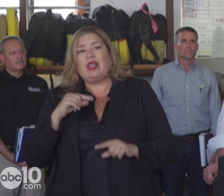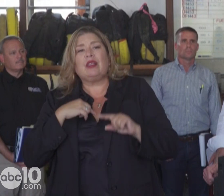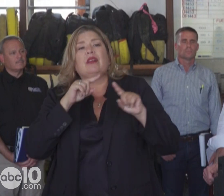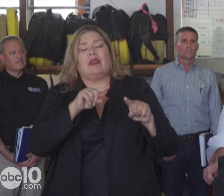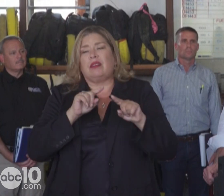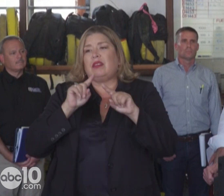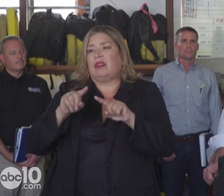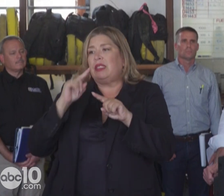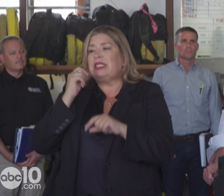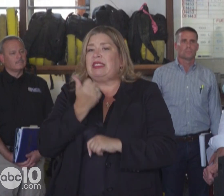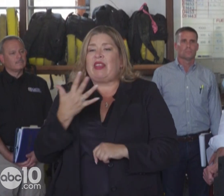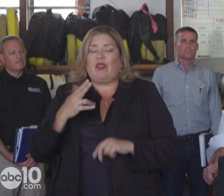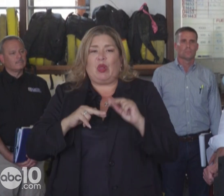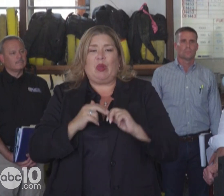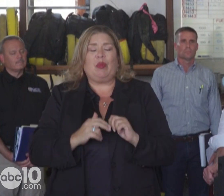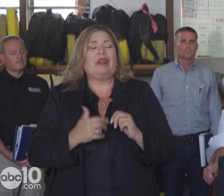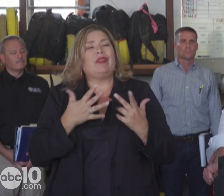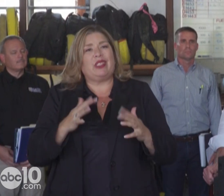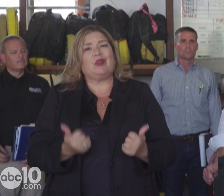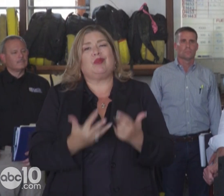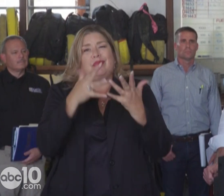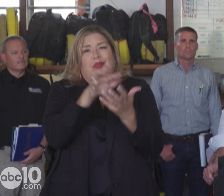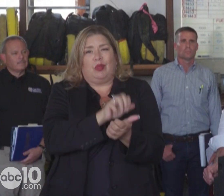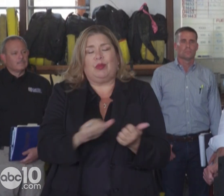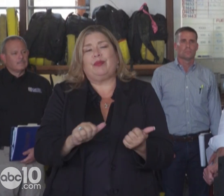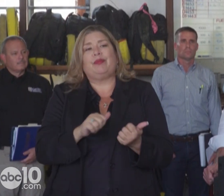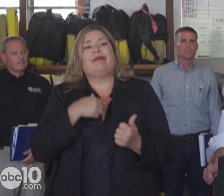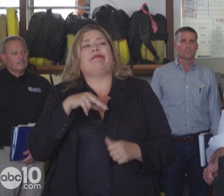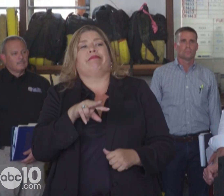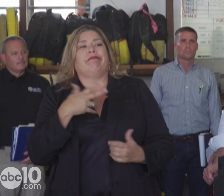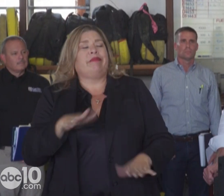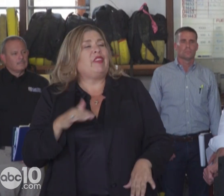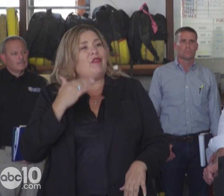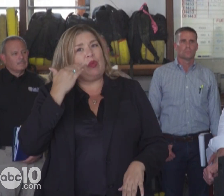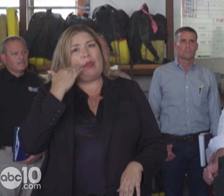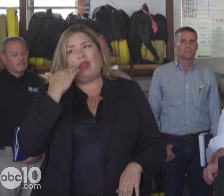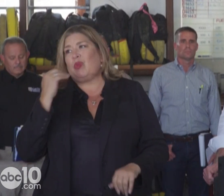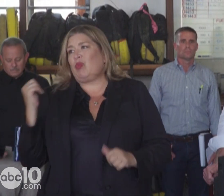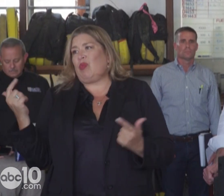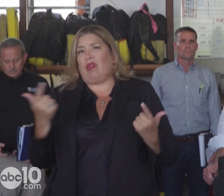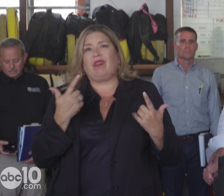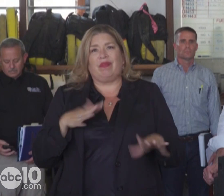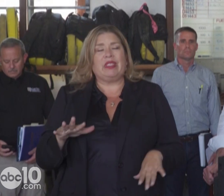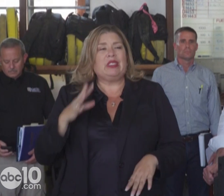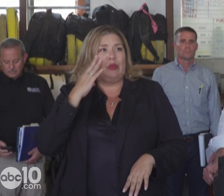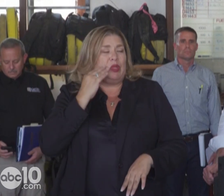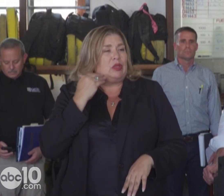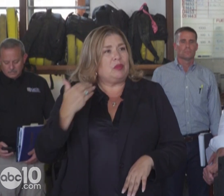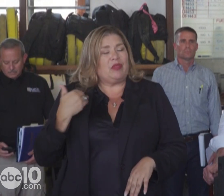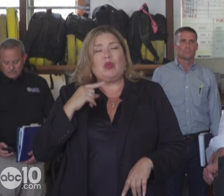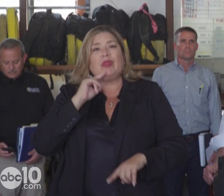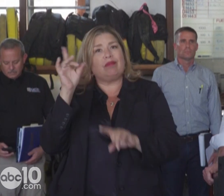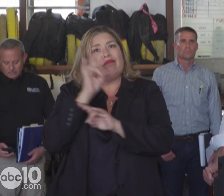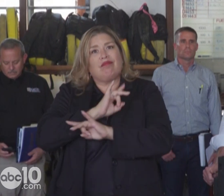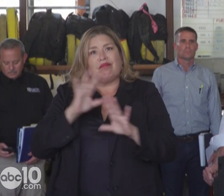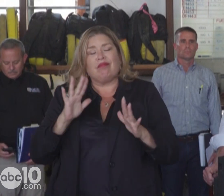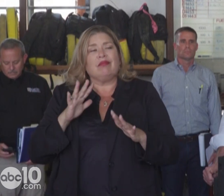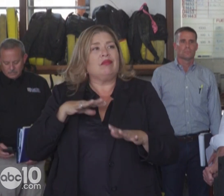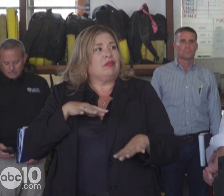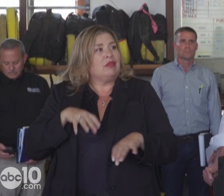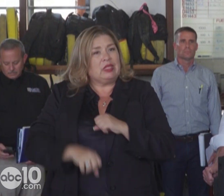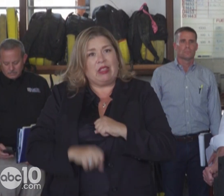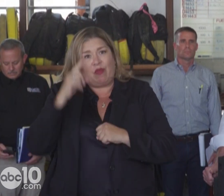structures that were destroyed, a familiar sight to all of us, devastating sight to